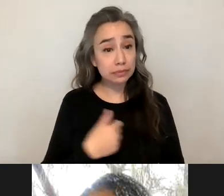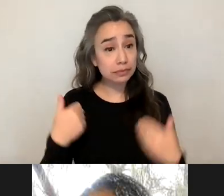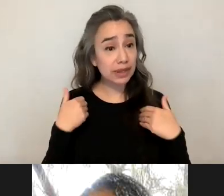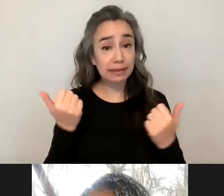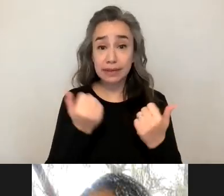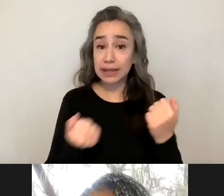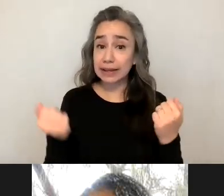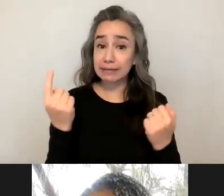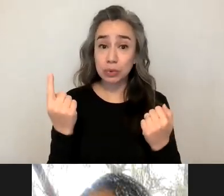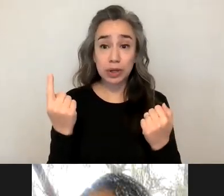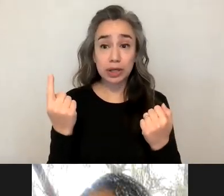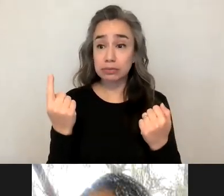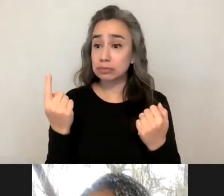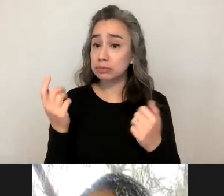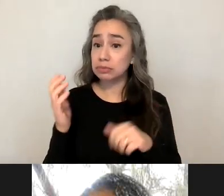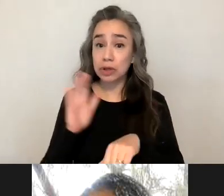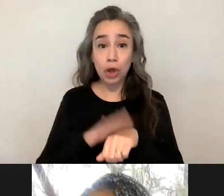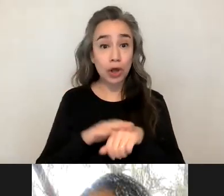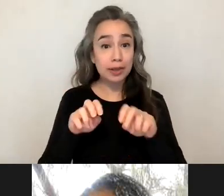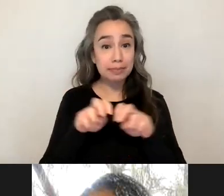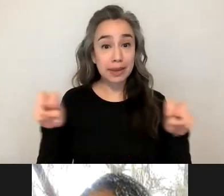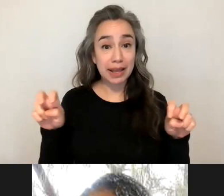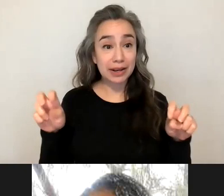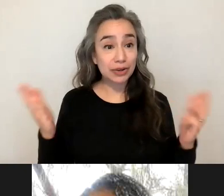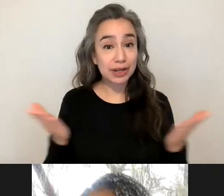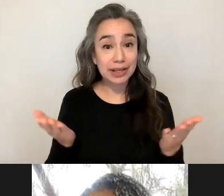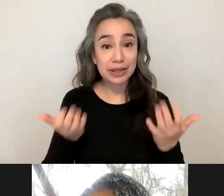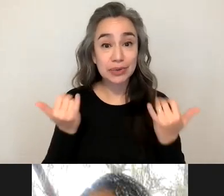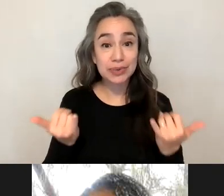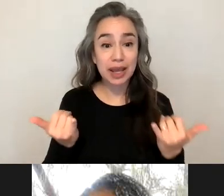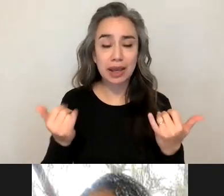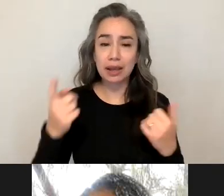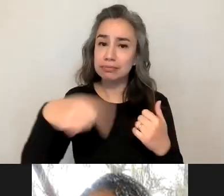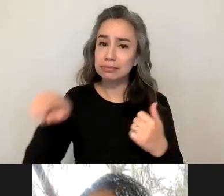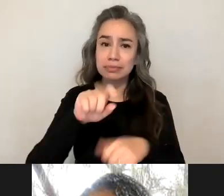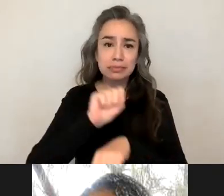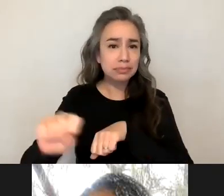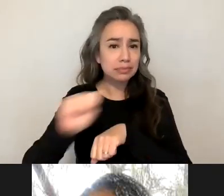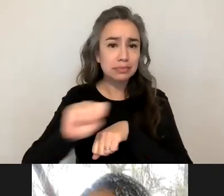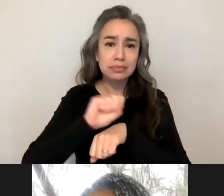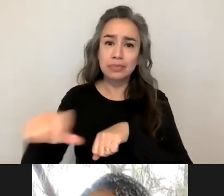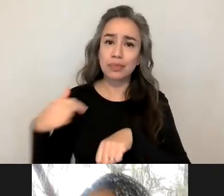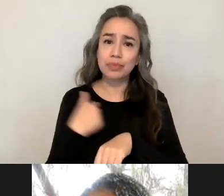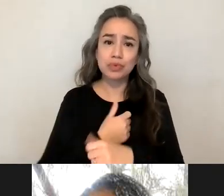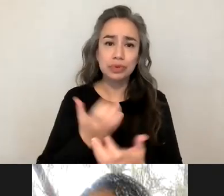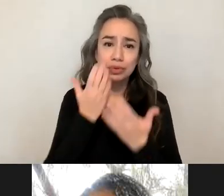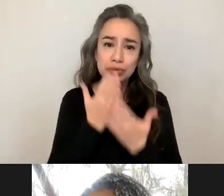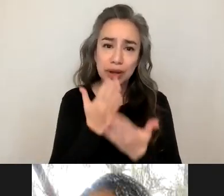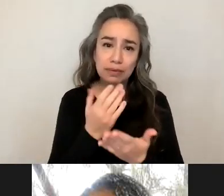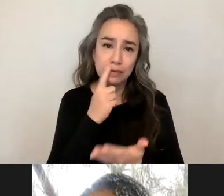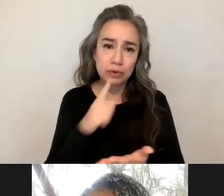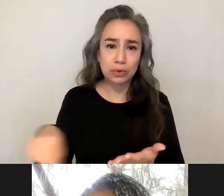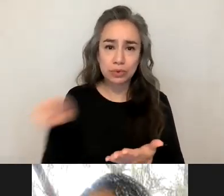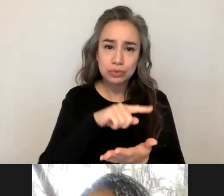everyone on this panel today has really worked hard. We're so grateful for all the respondents that are